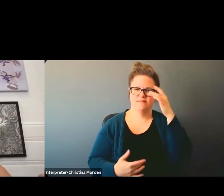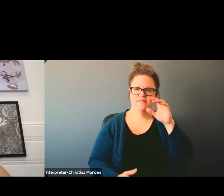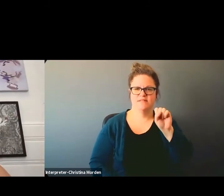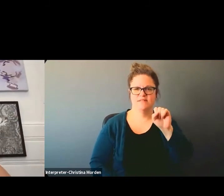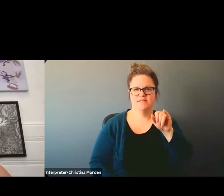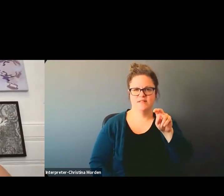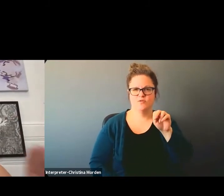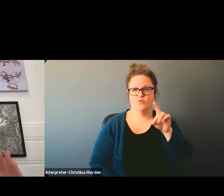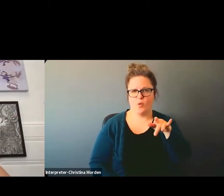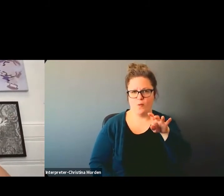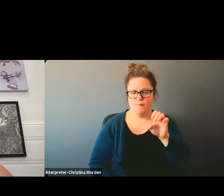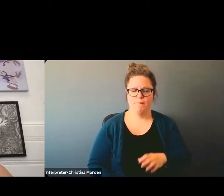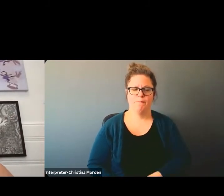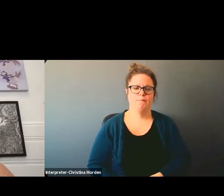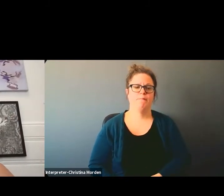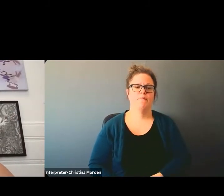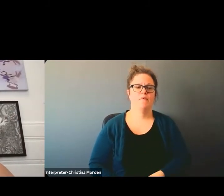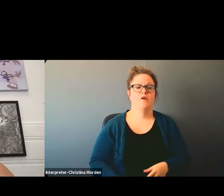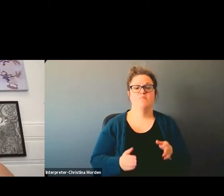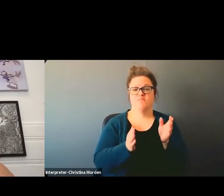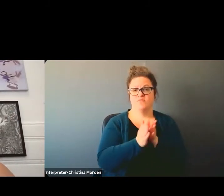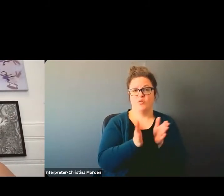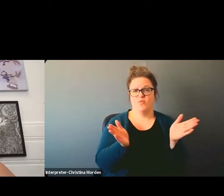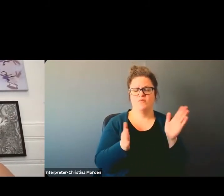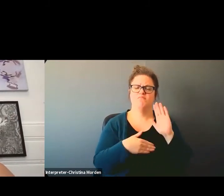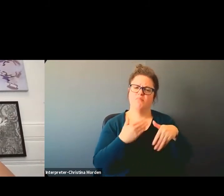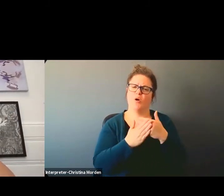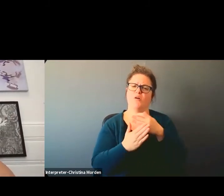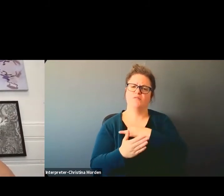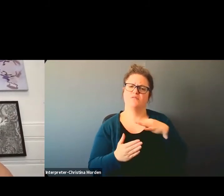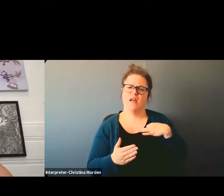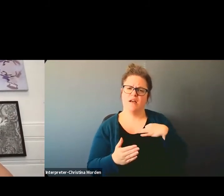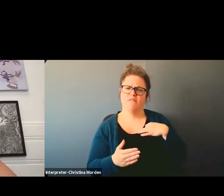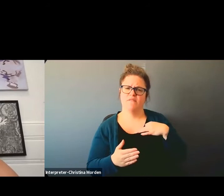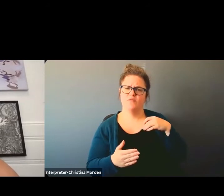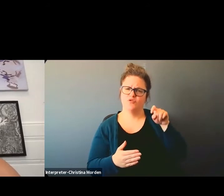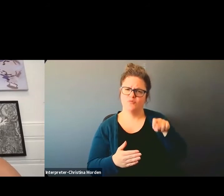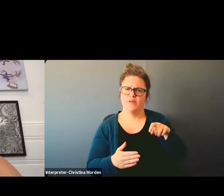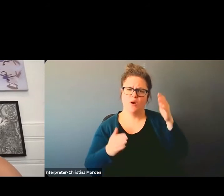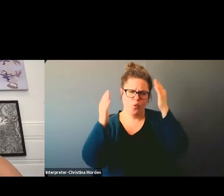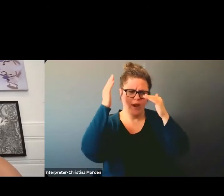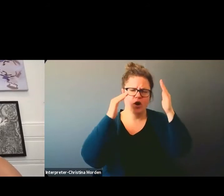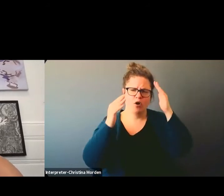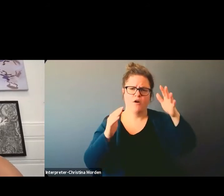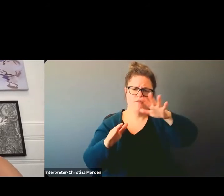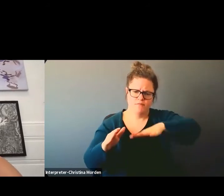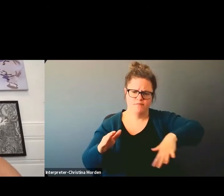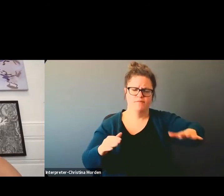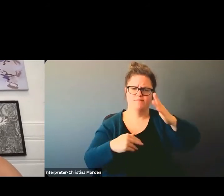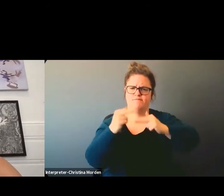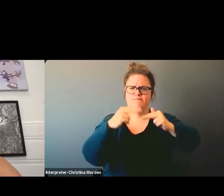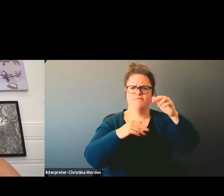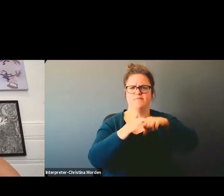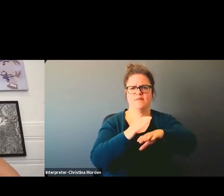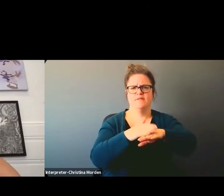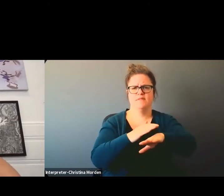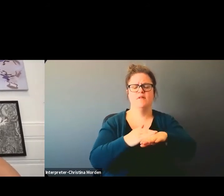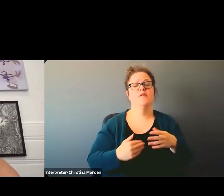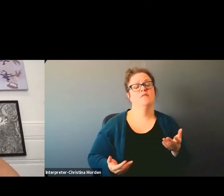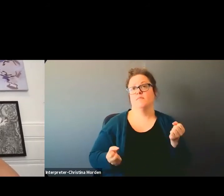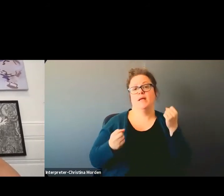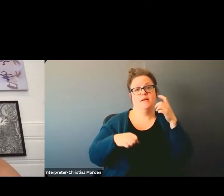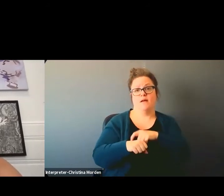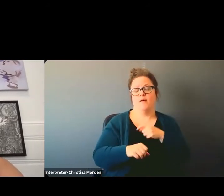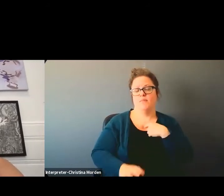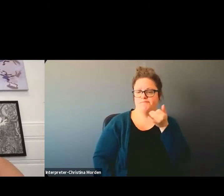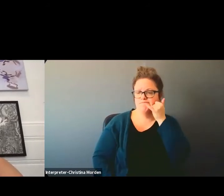in general, all staff should be aware of your space's accessibility. I can't tell you how many times I've called a space